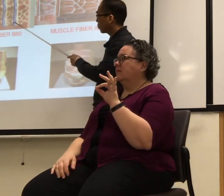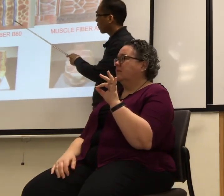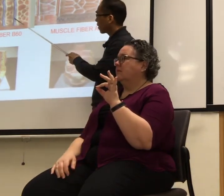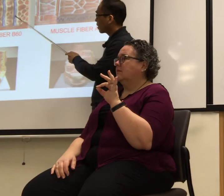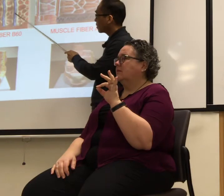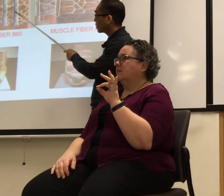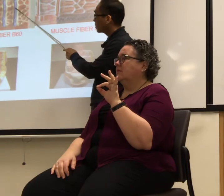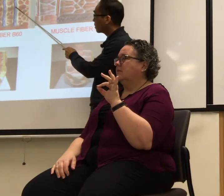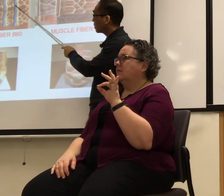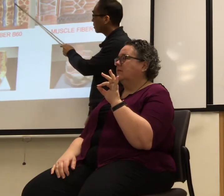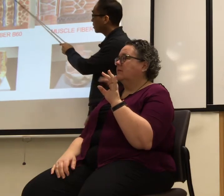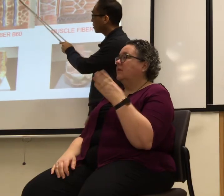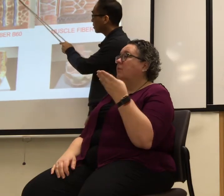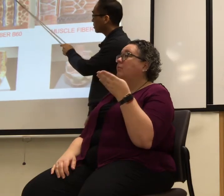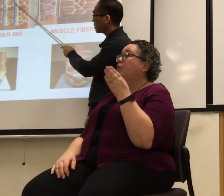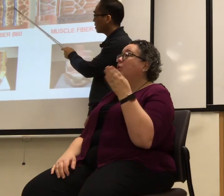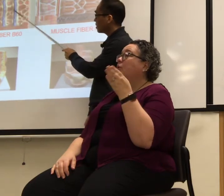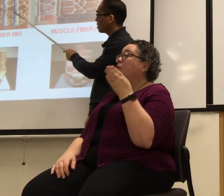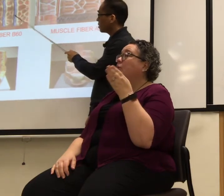Blue thing.